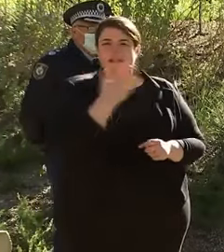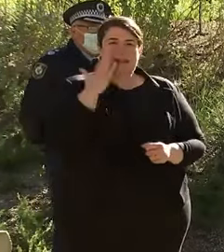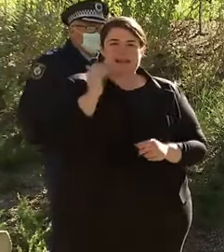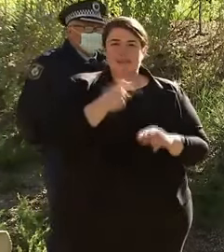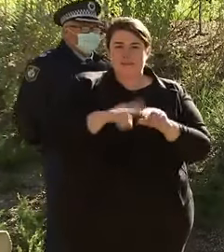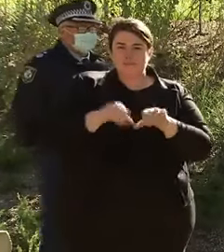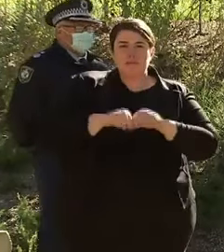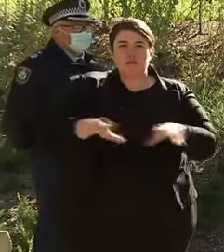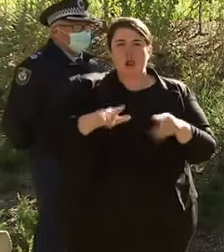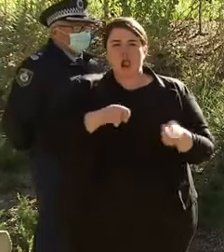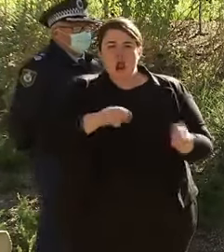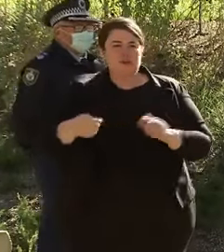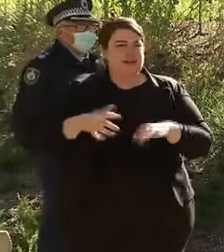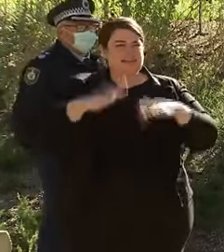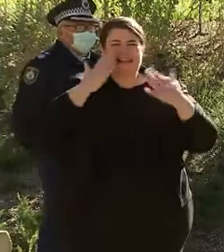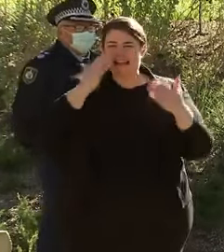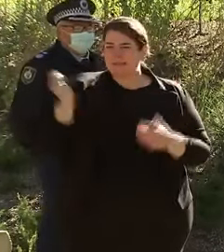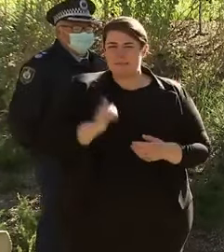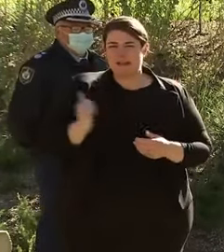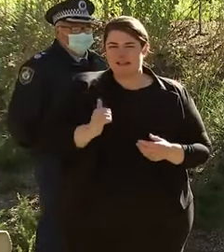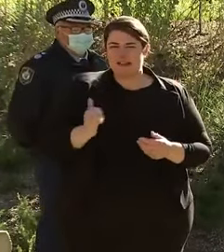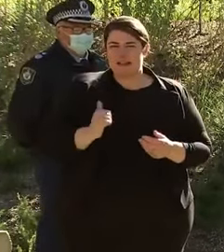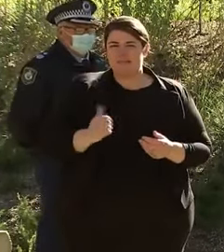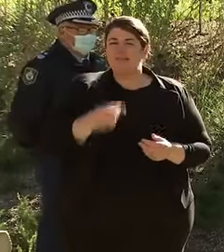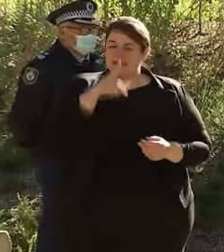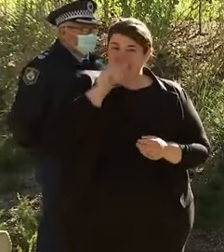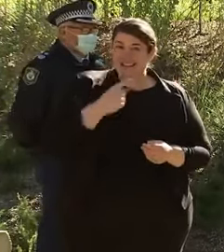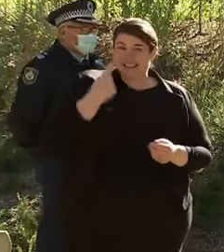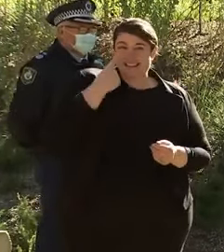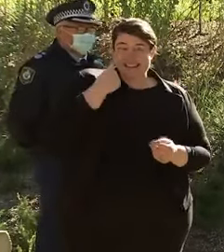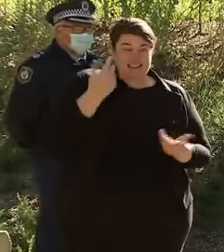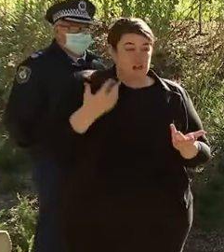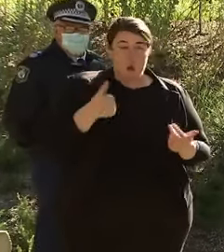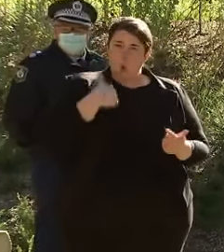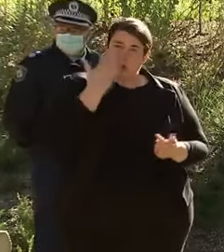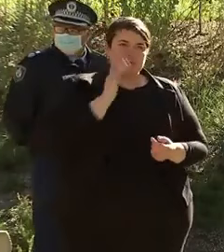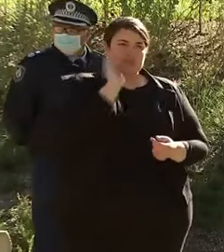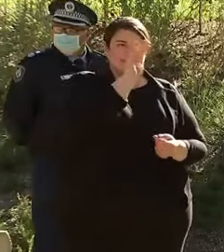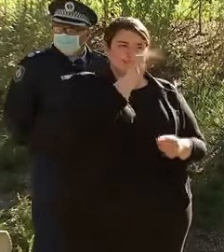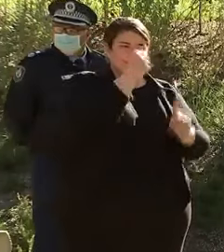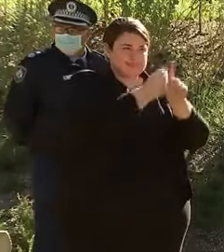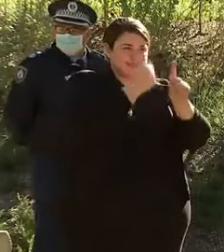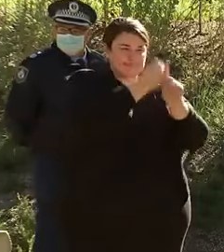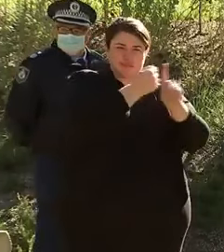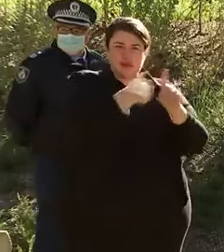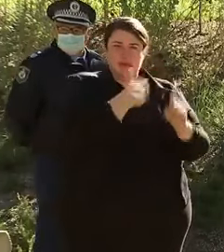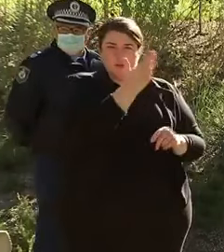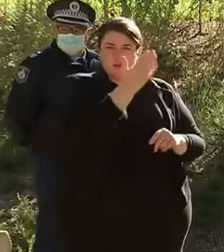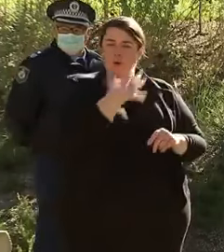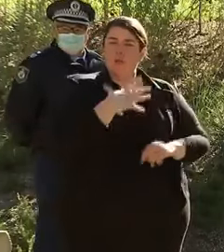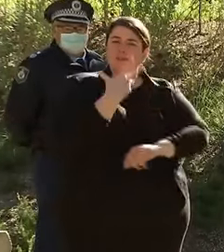has always been our position. I think you can see on the record, I've always demonstrated our sense of urgency. What this